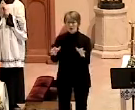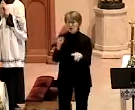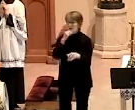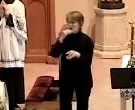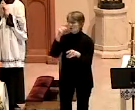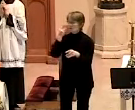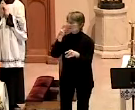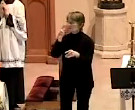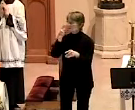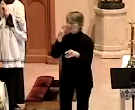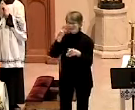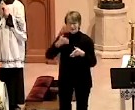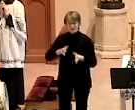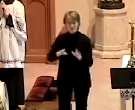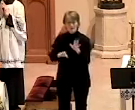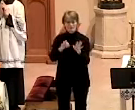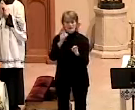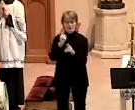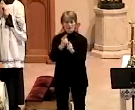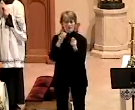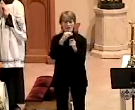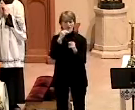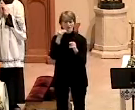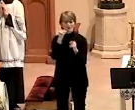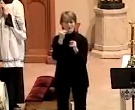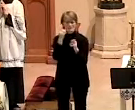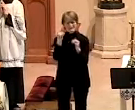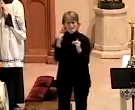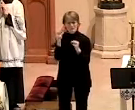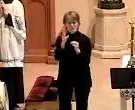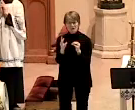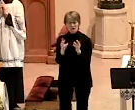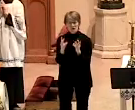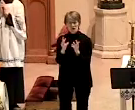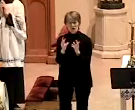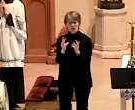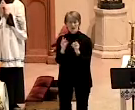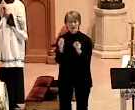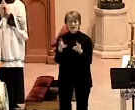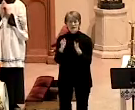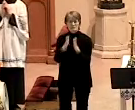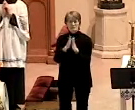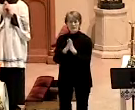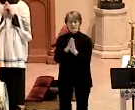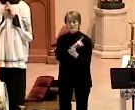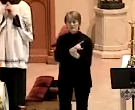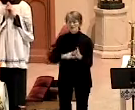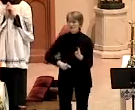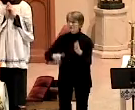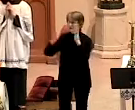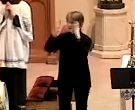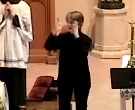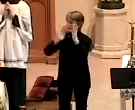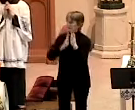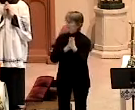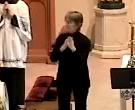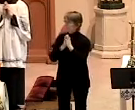goodwill, they may find proper housing this winter. Let us pray to the Lord. Lord, hear our